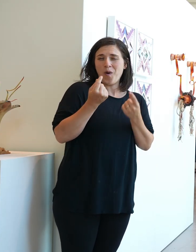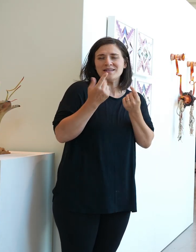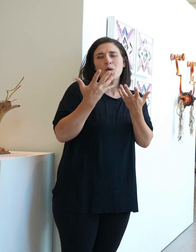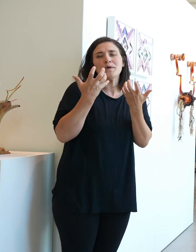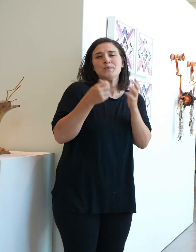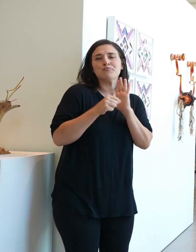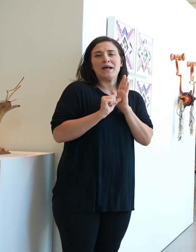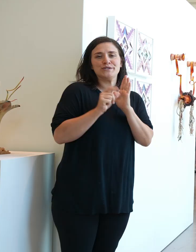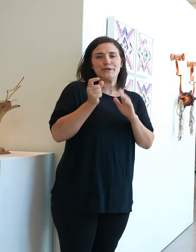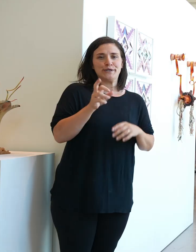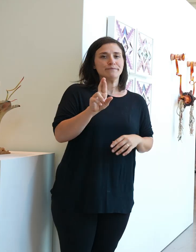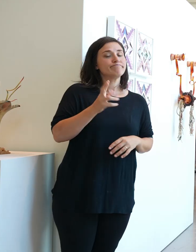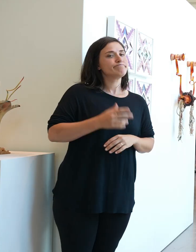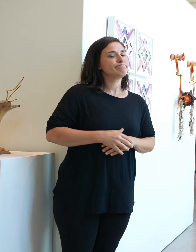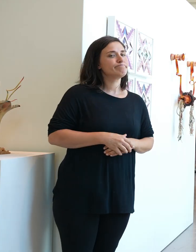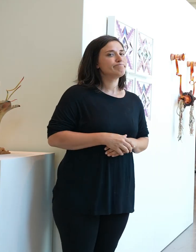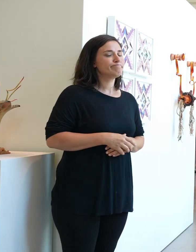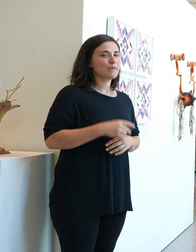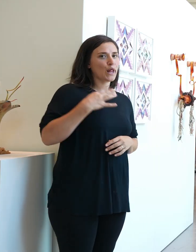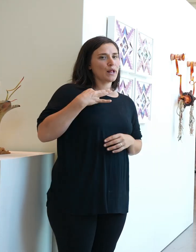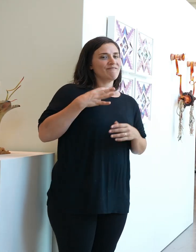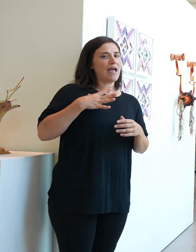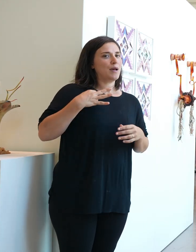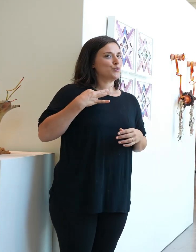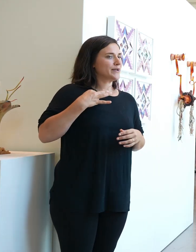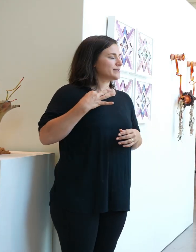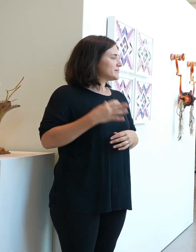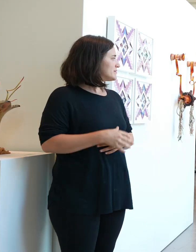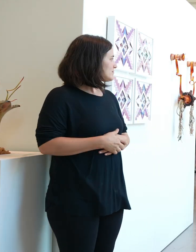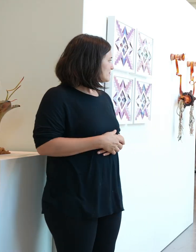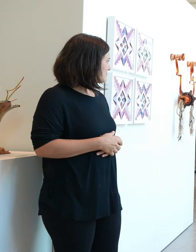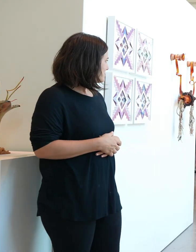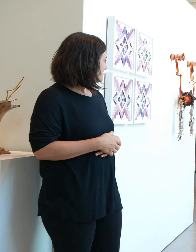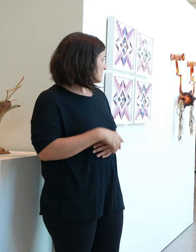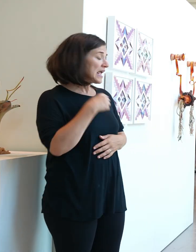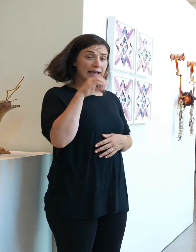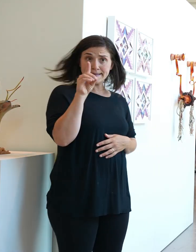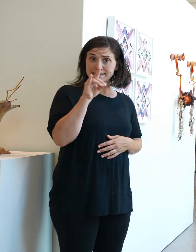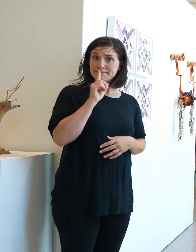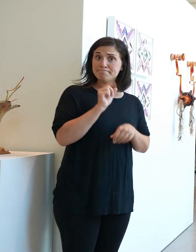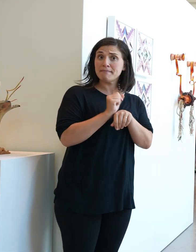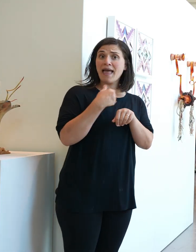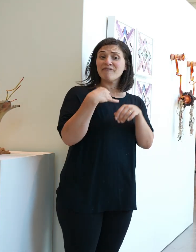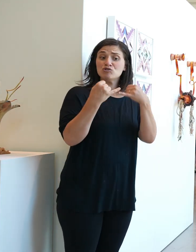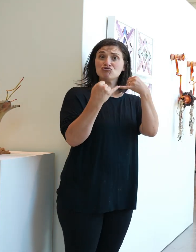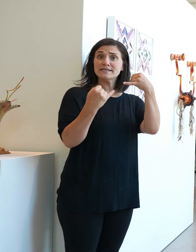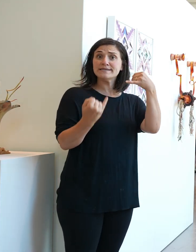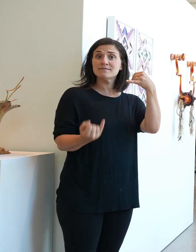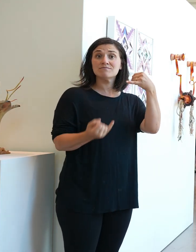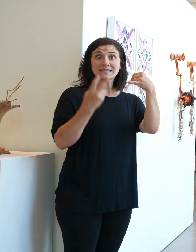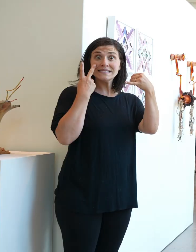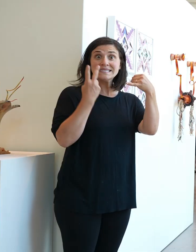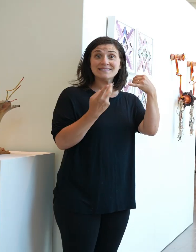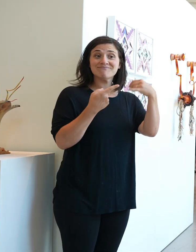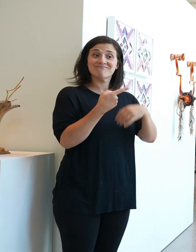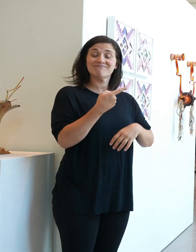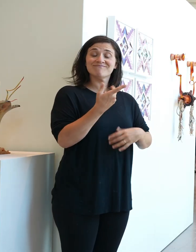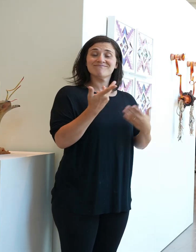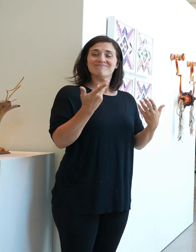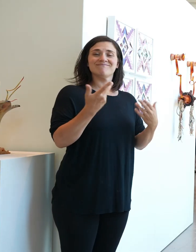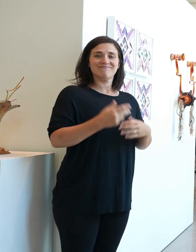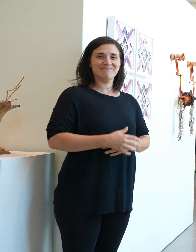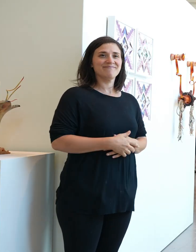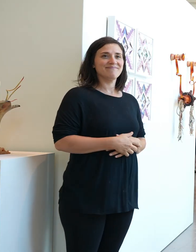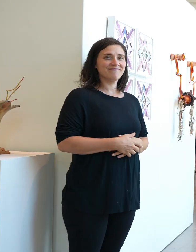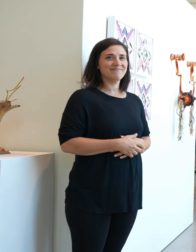Sarah. I said, well, see all these, see this, I have string, and I did have all this string in my shop. I had not